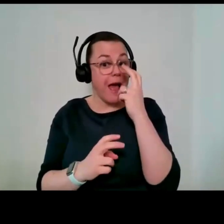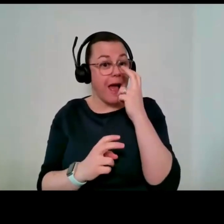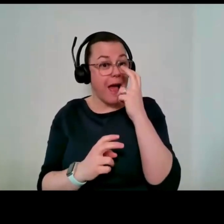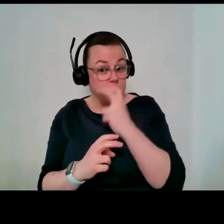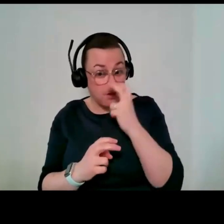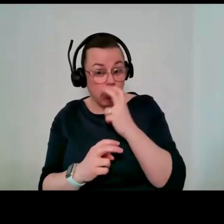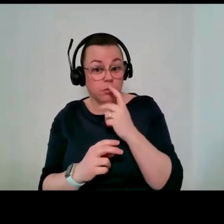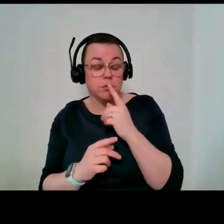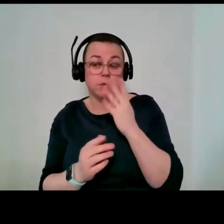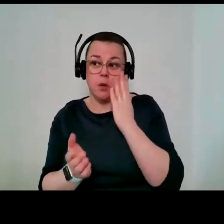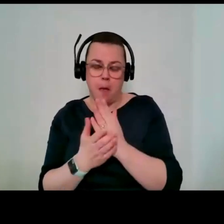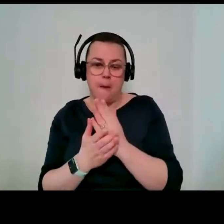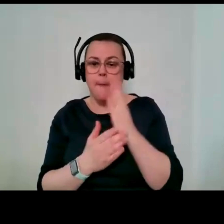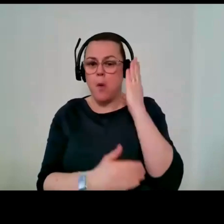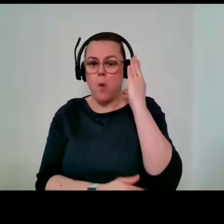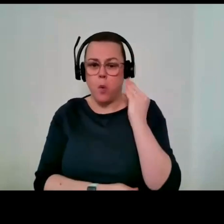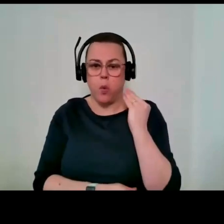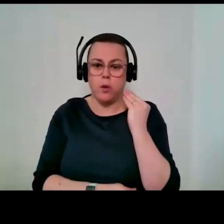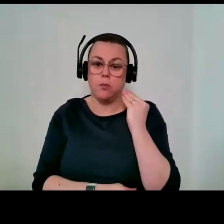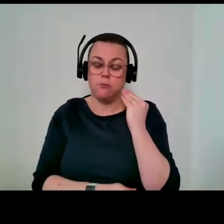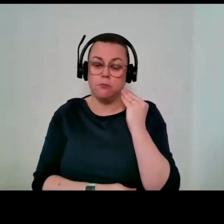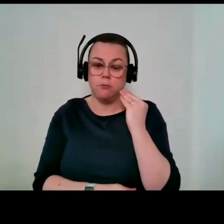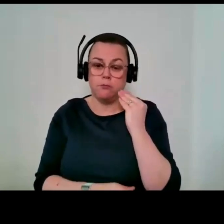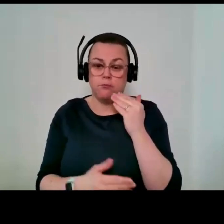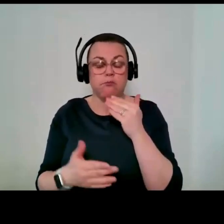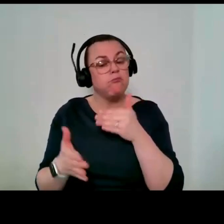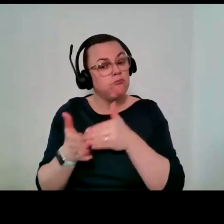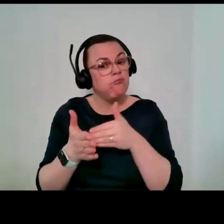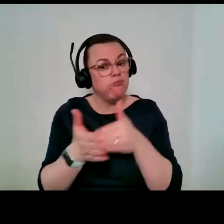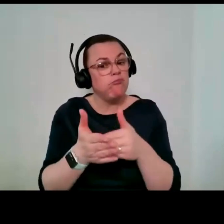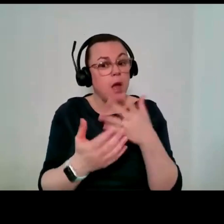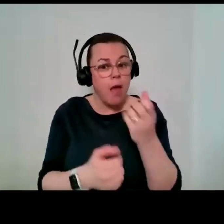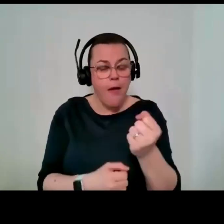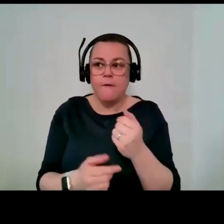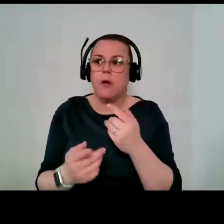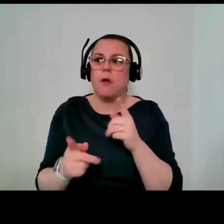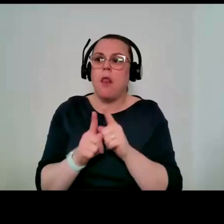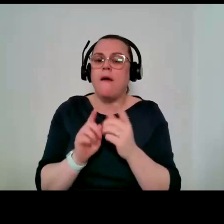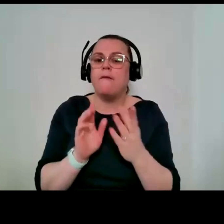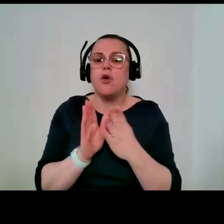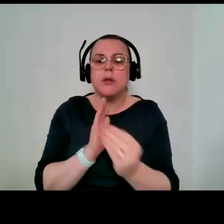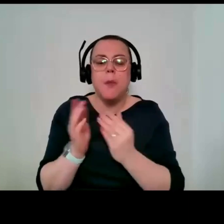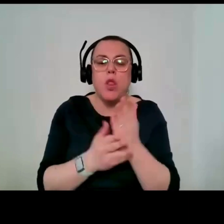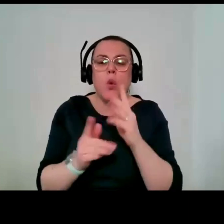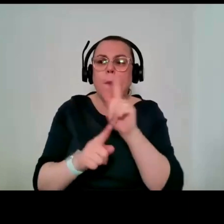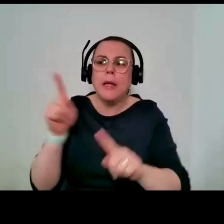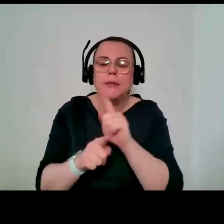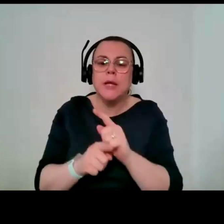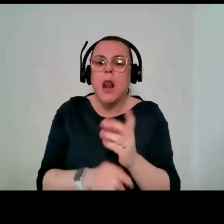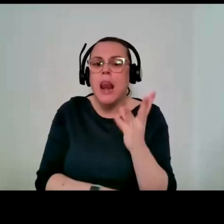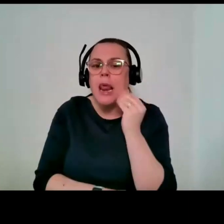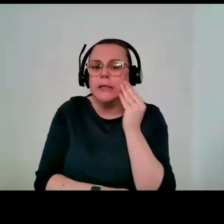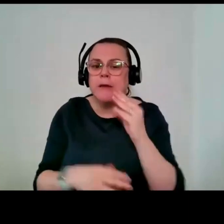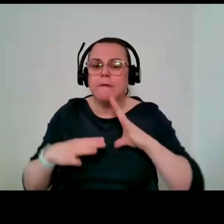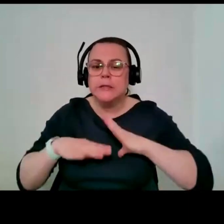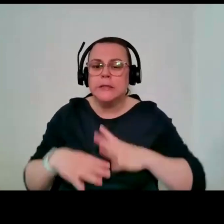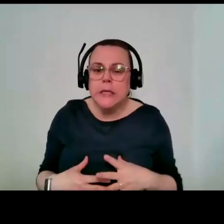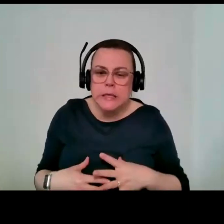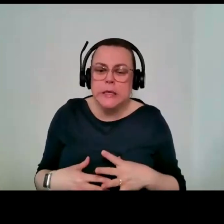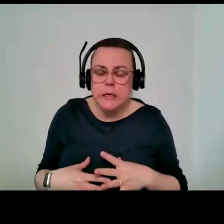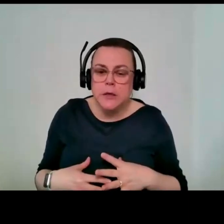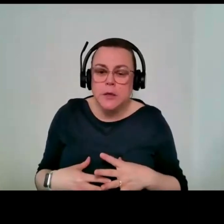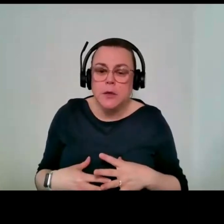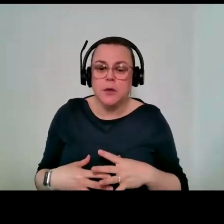hearing loss? They often face challenges like listening fatigue during meetings. So for many, Captioned